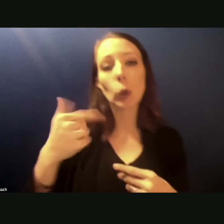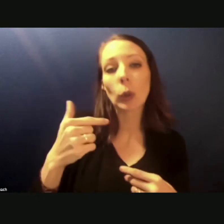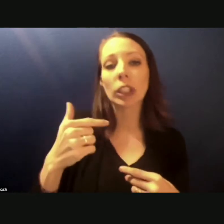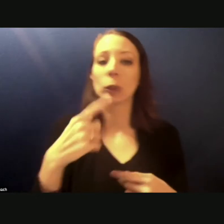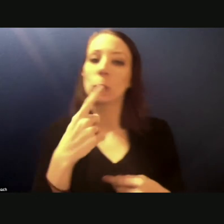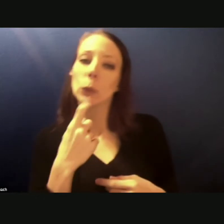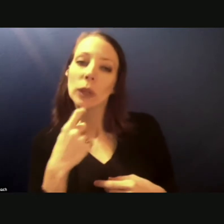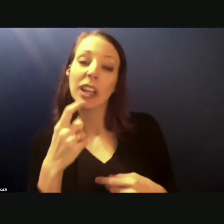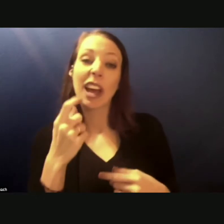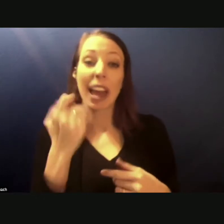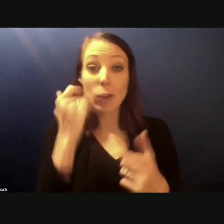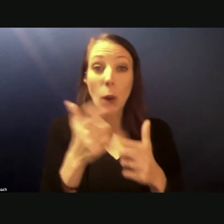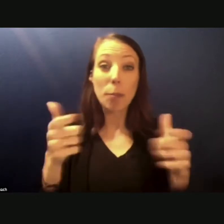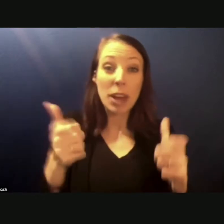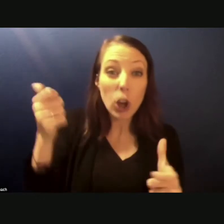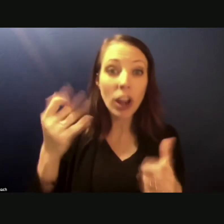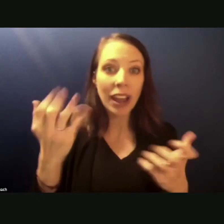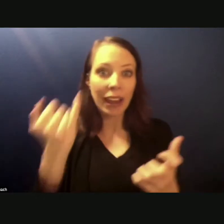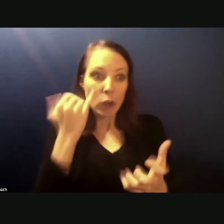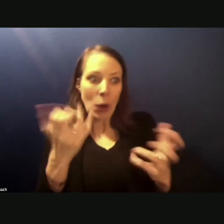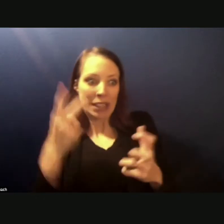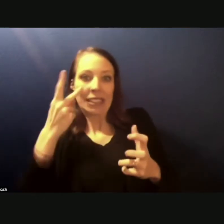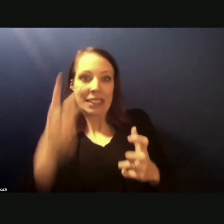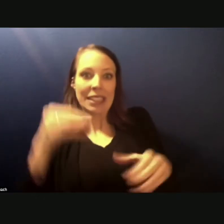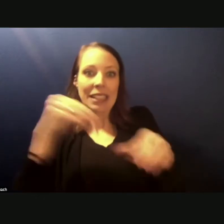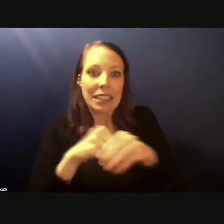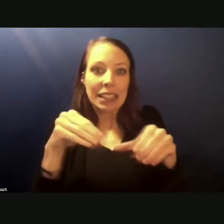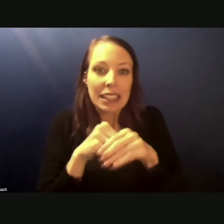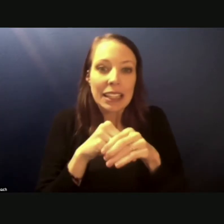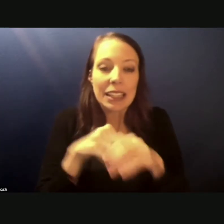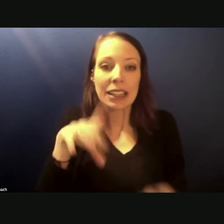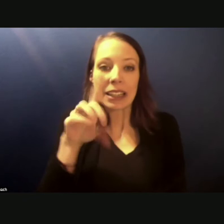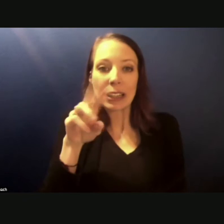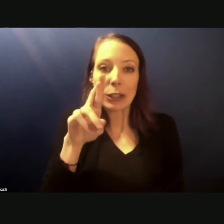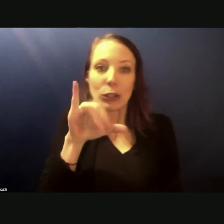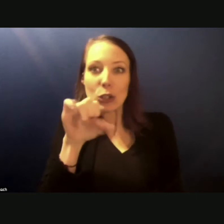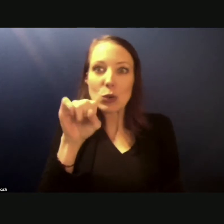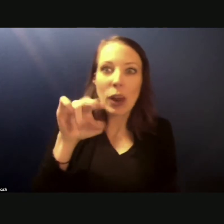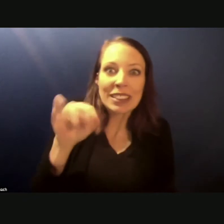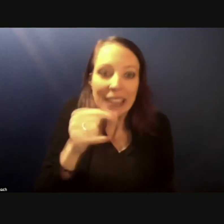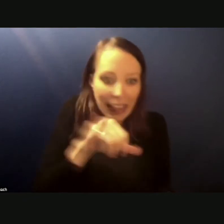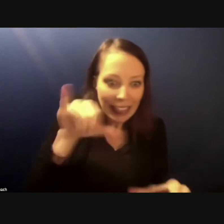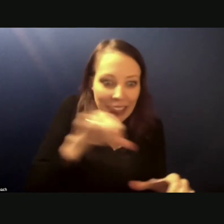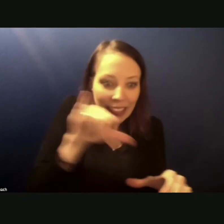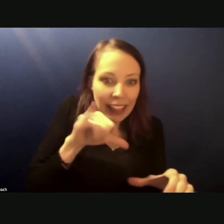like chunk if you want to really see it in your dressing. You don't want it to disappear in the dressing and it's hiding up under the cornbread croutons and